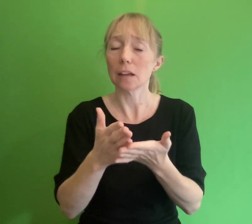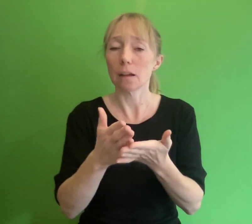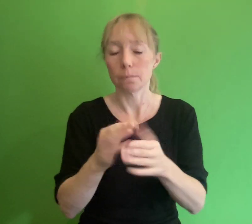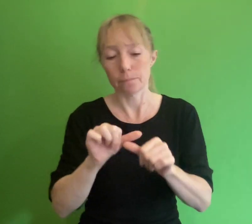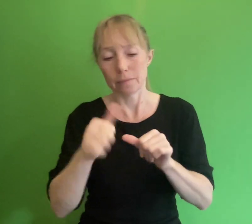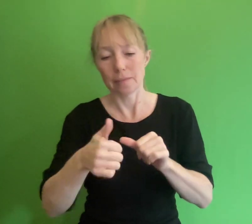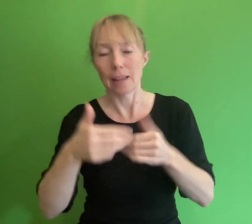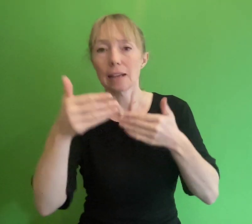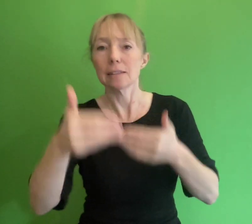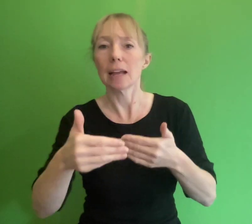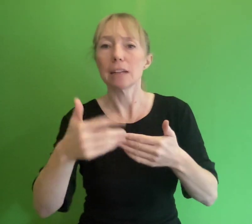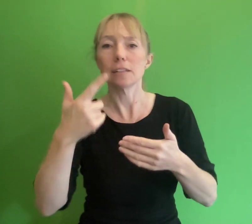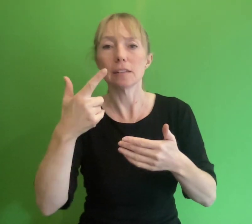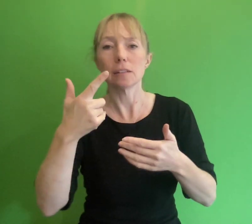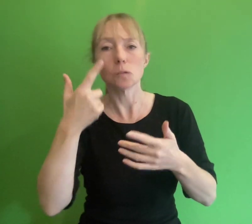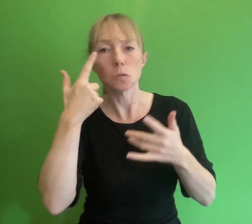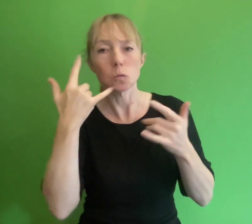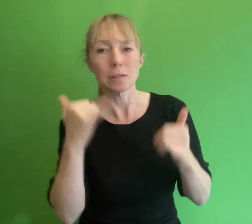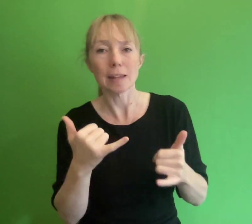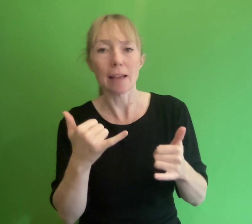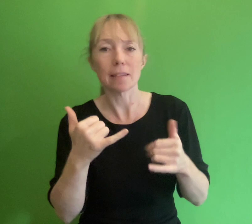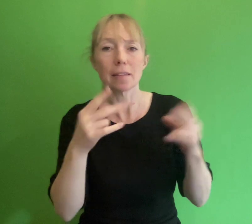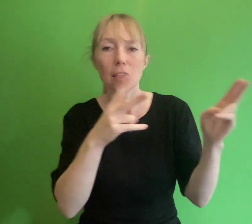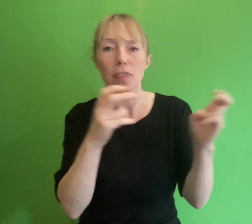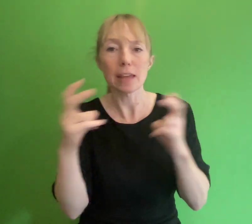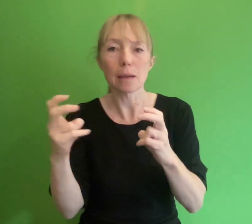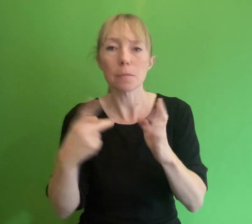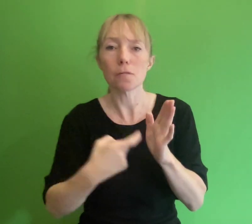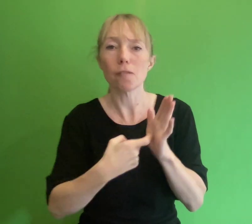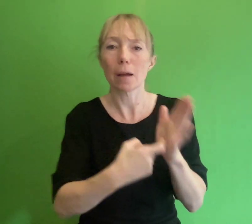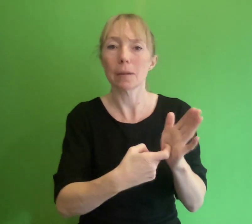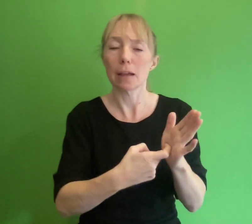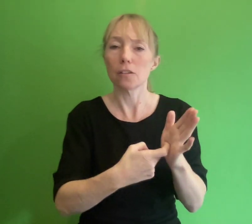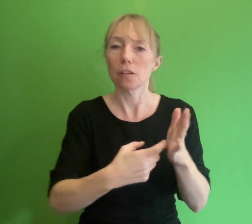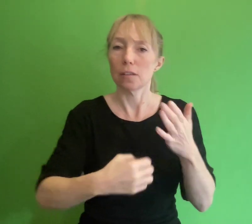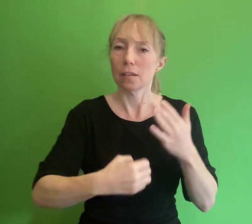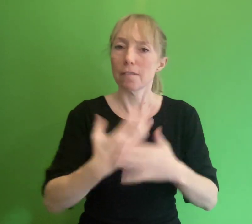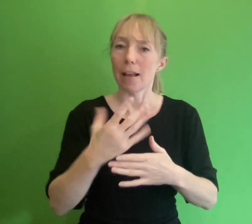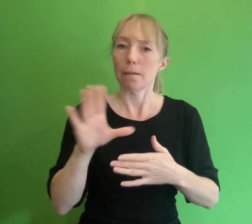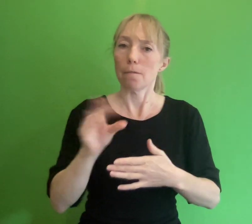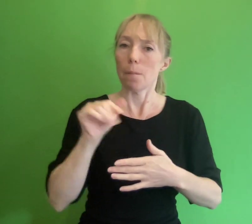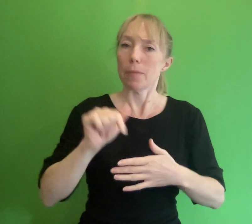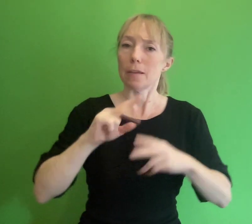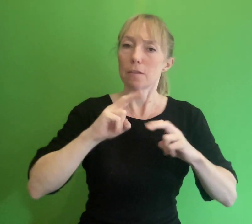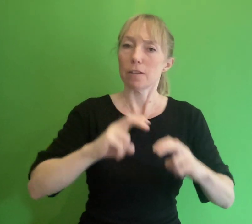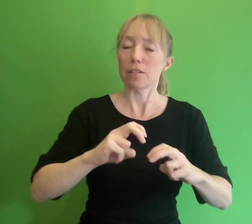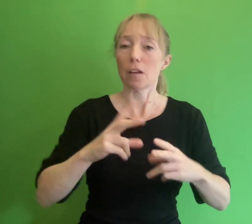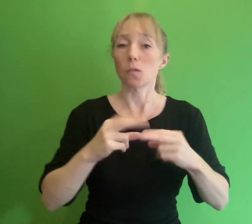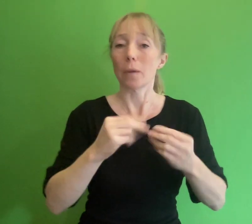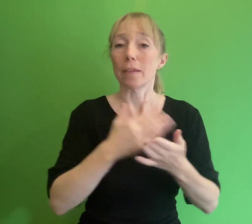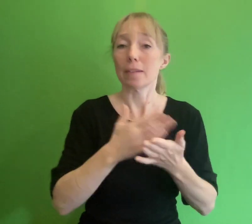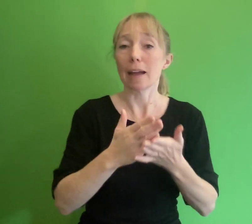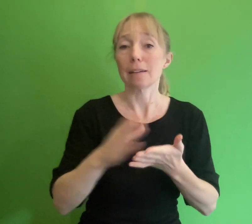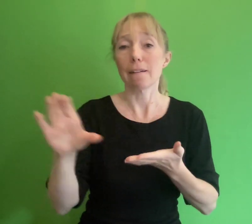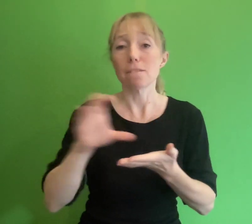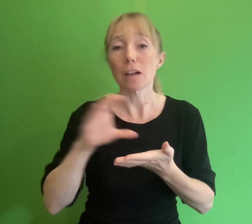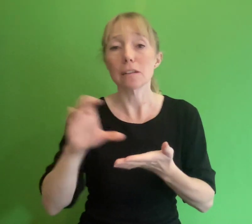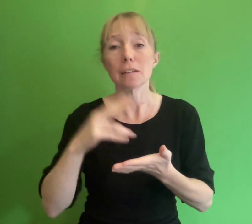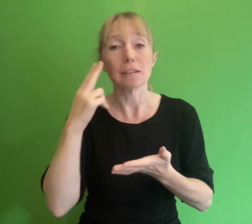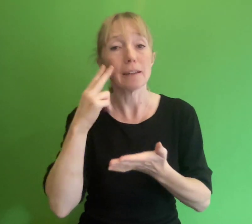test the themes and recommendations that have emerged from this research with the sector, funders, and deaf and disabled people to open up a